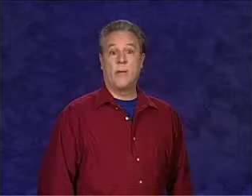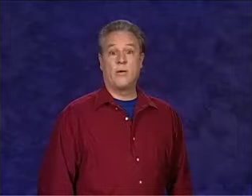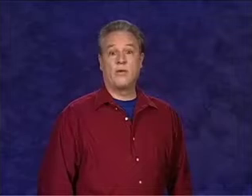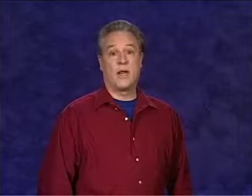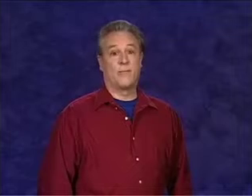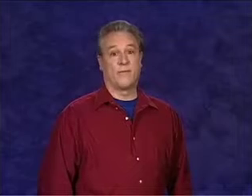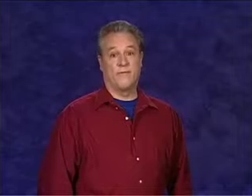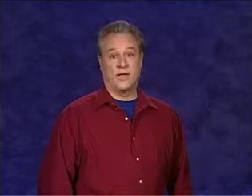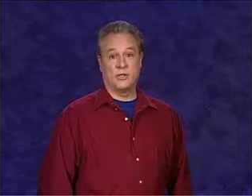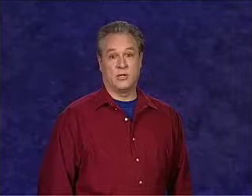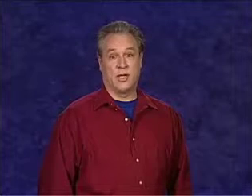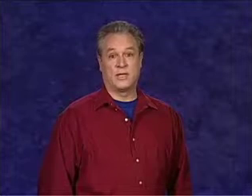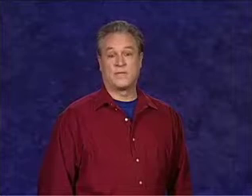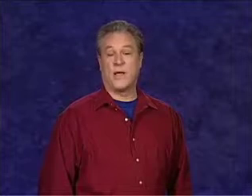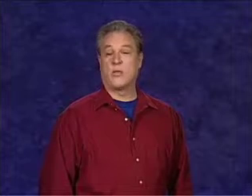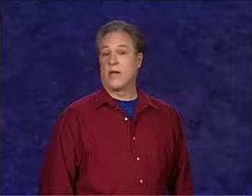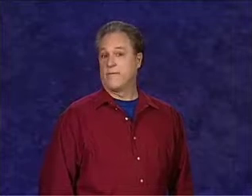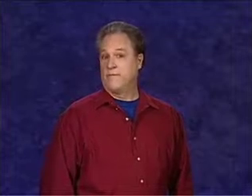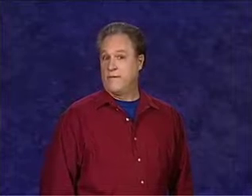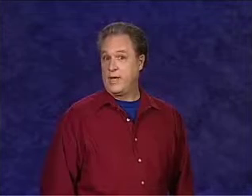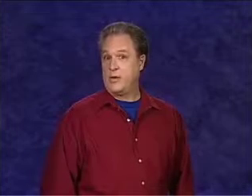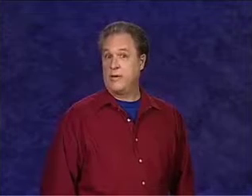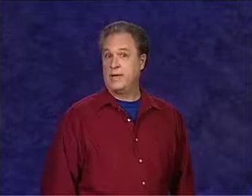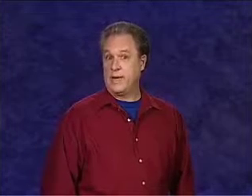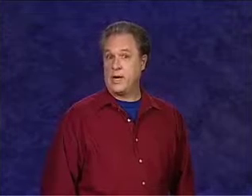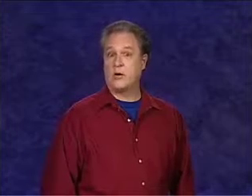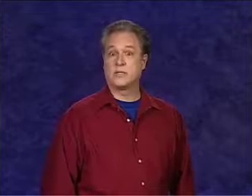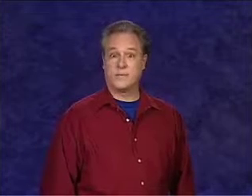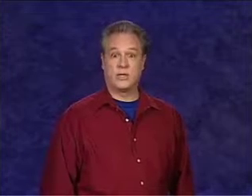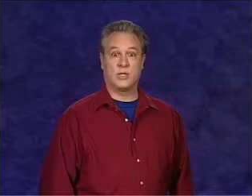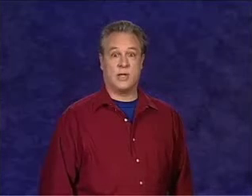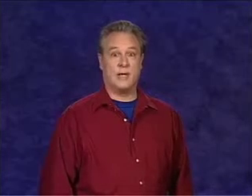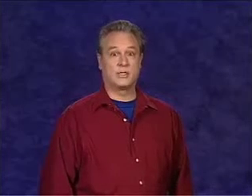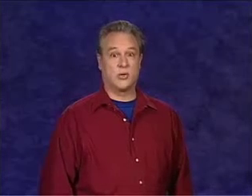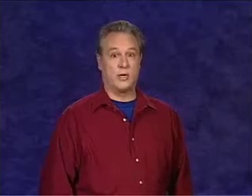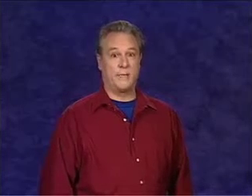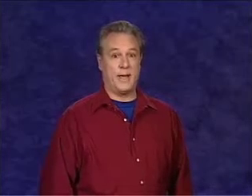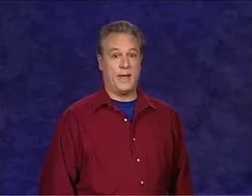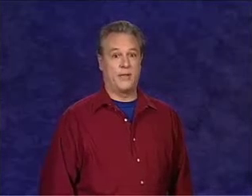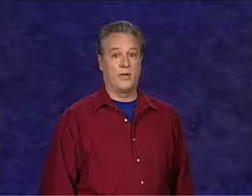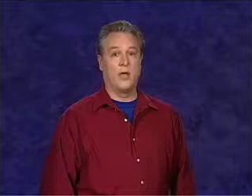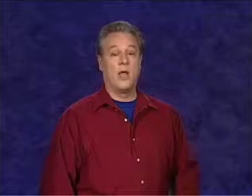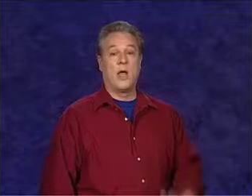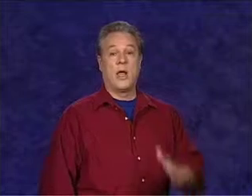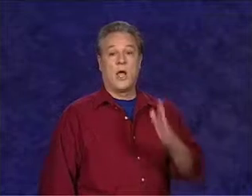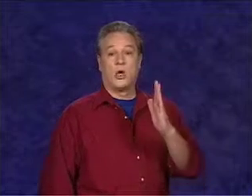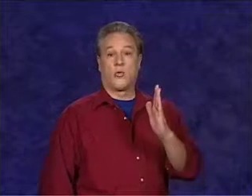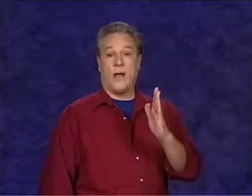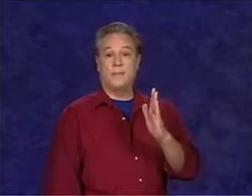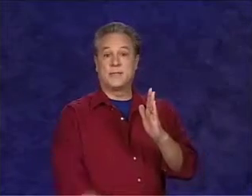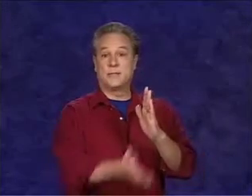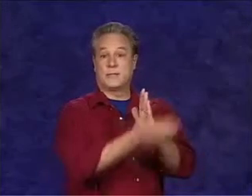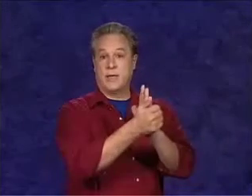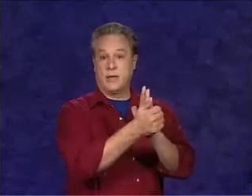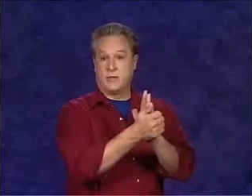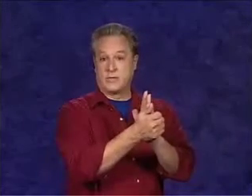Remember that a professional has followed a very narrow specialized career path. Grab some skills from